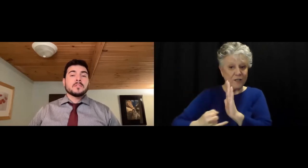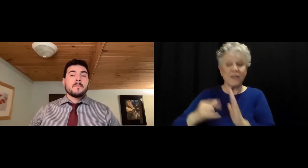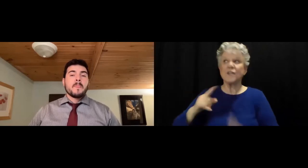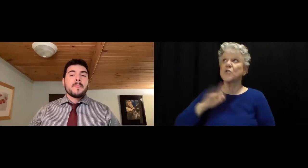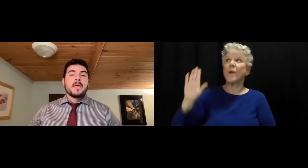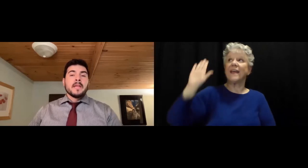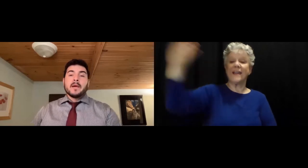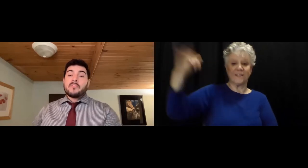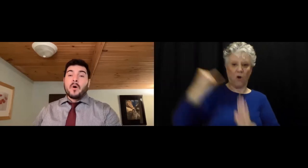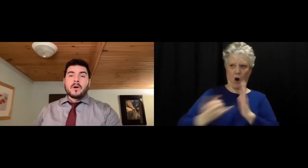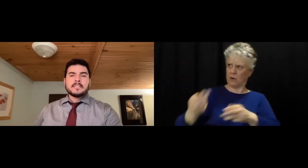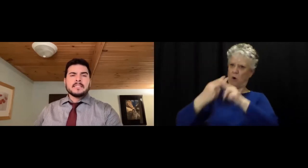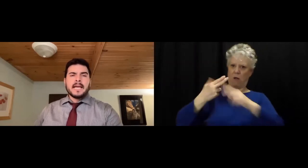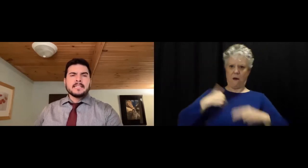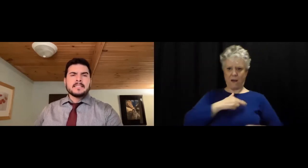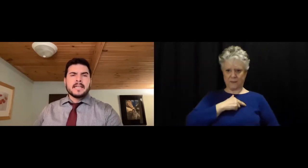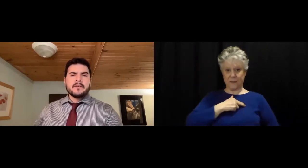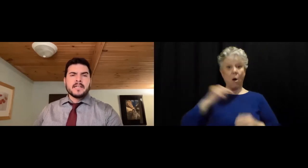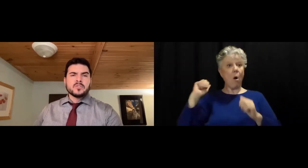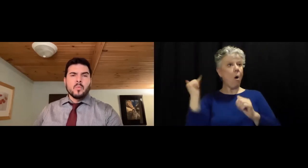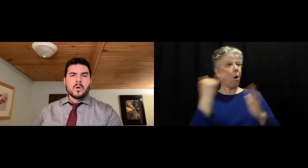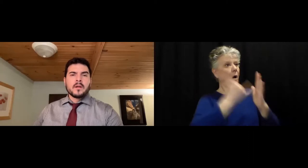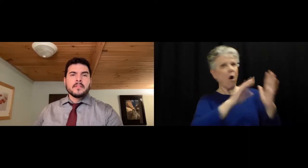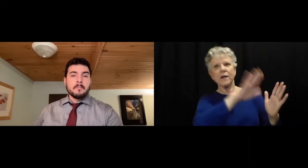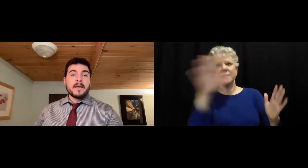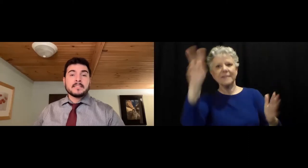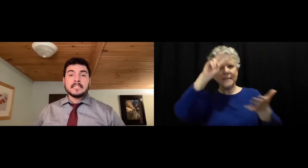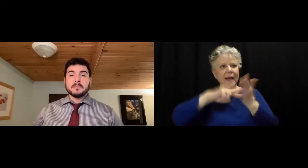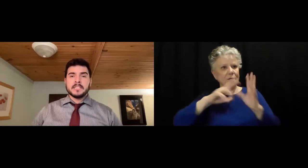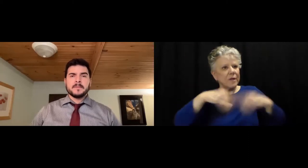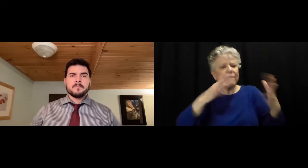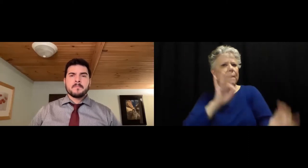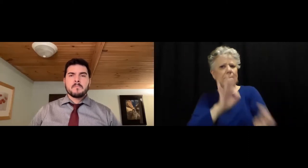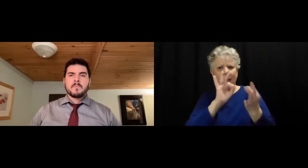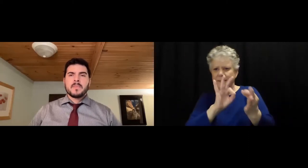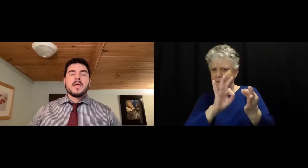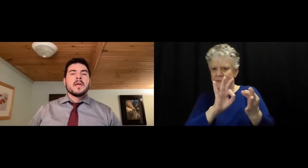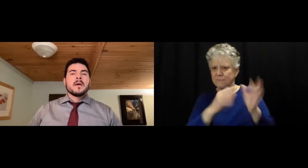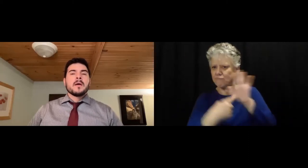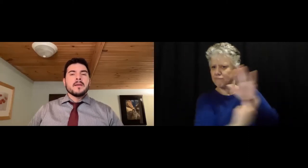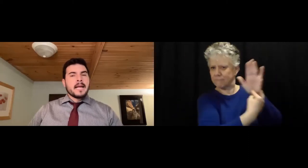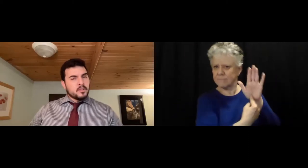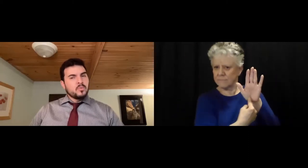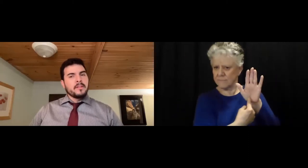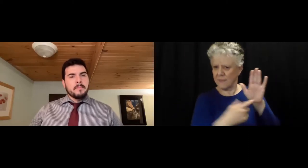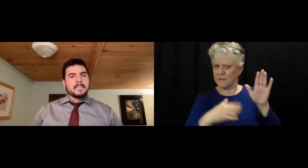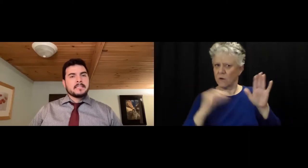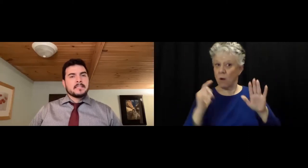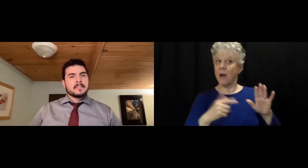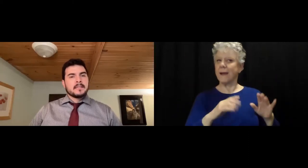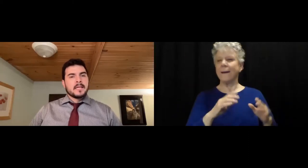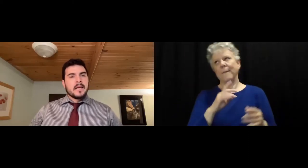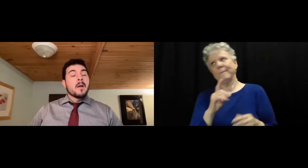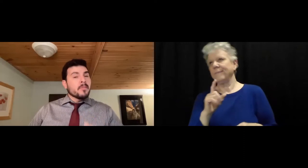art. Now, every artist intends to give his work the best disposition, not absolutely the